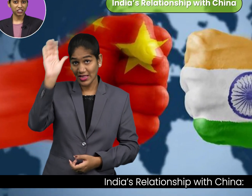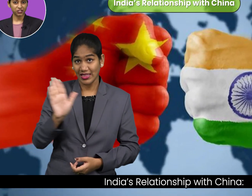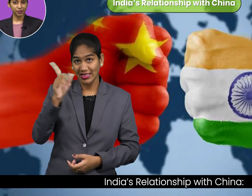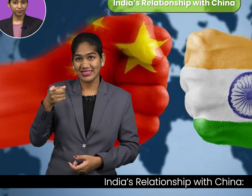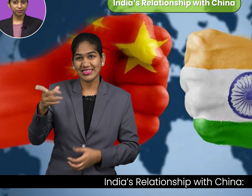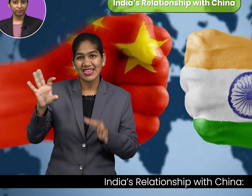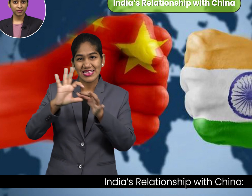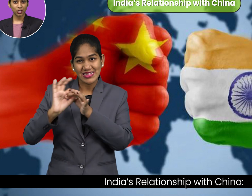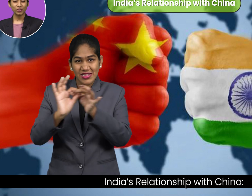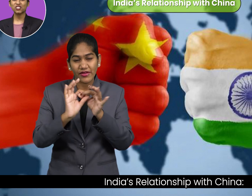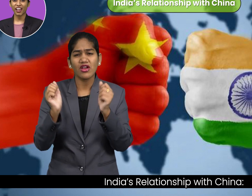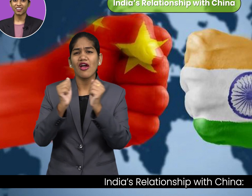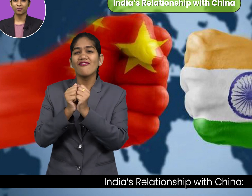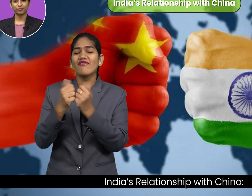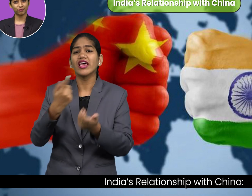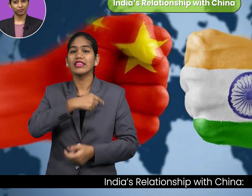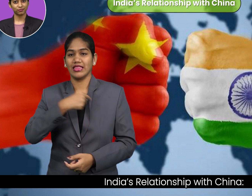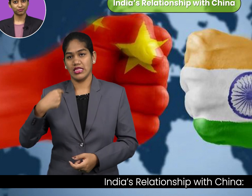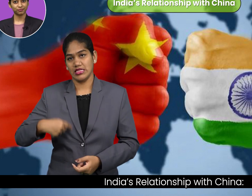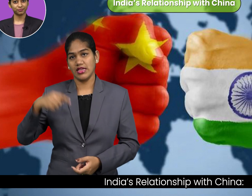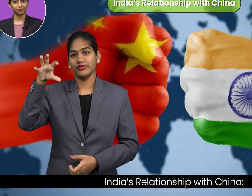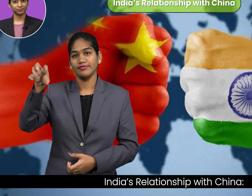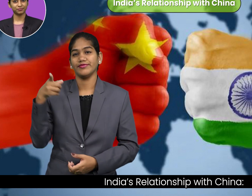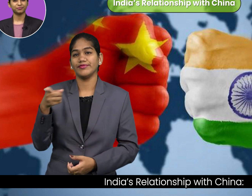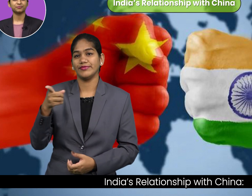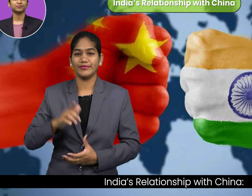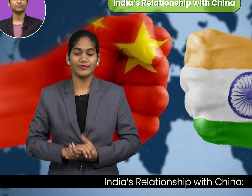India's relationship with China.